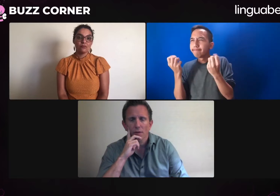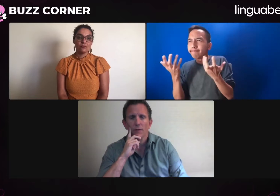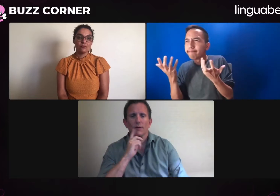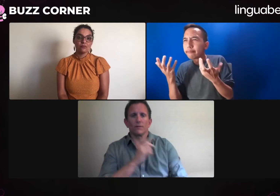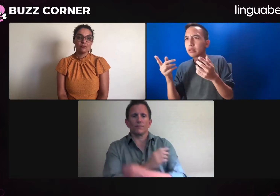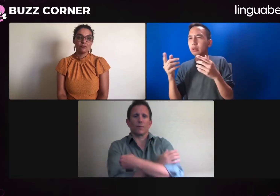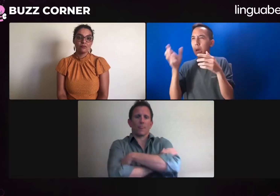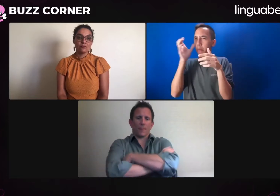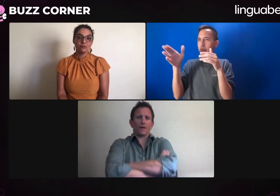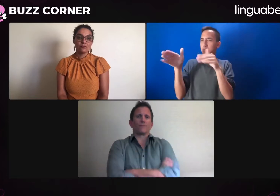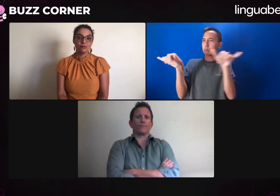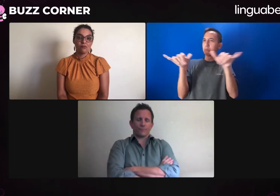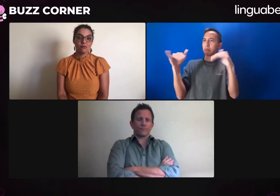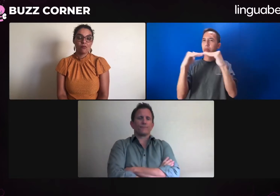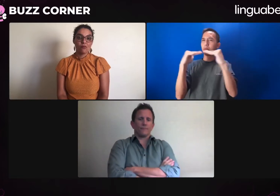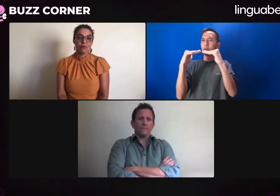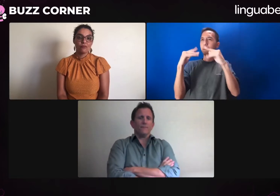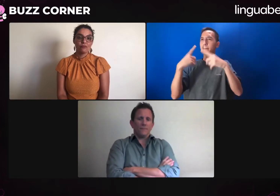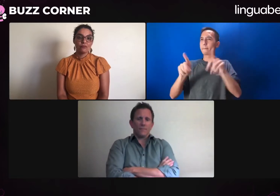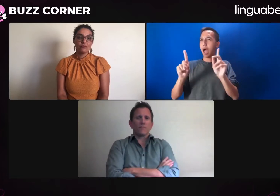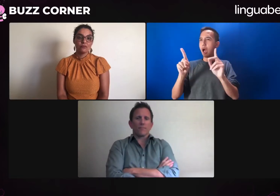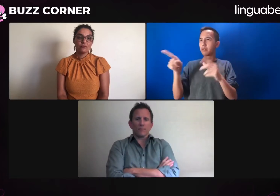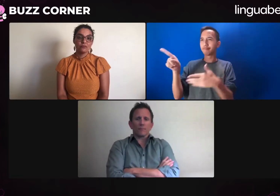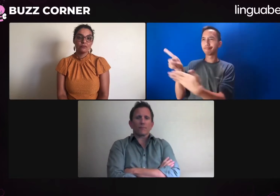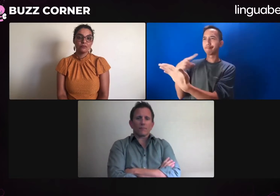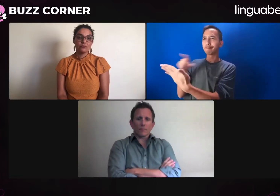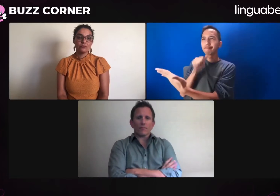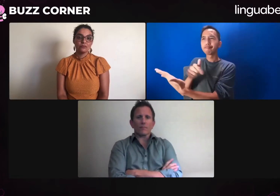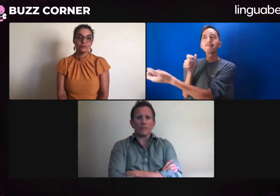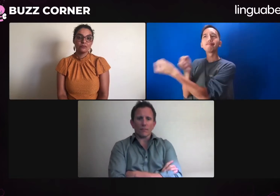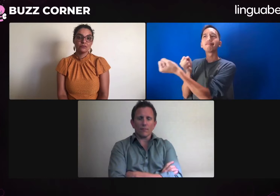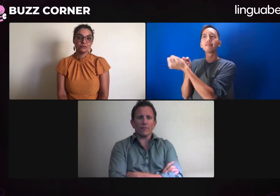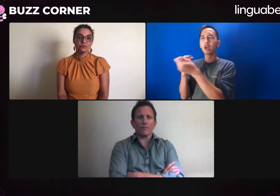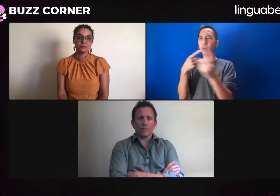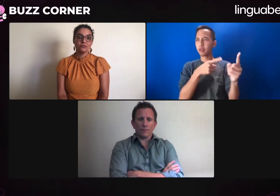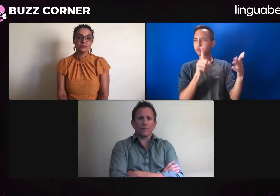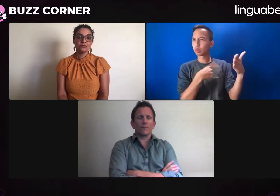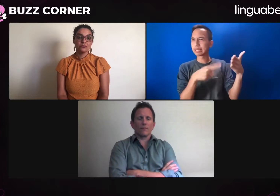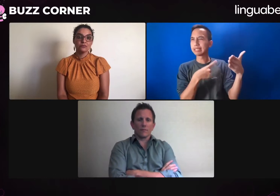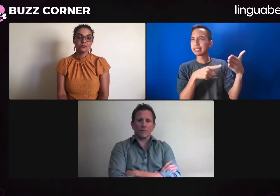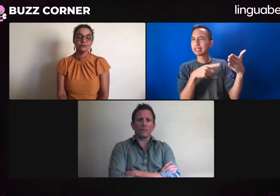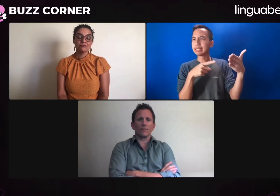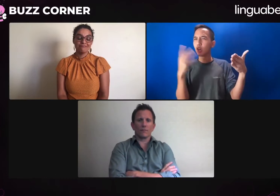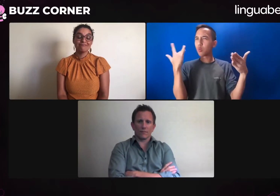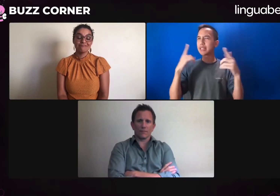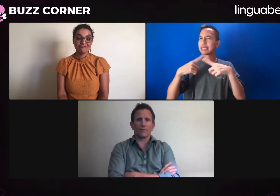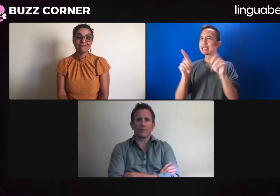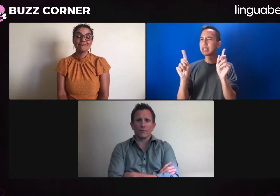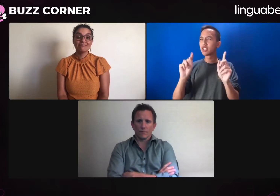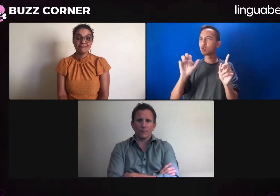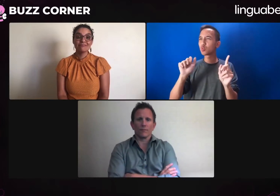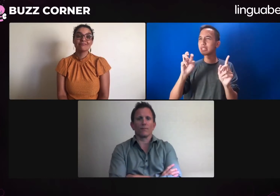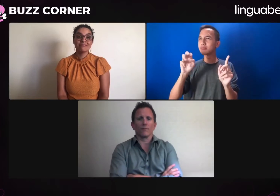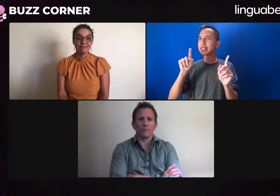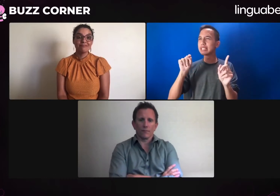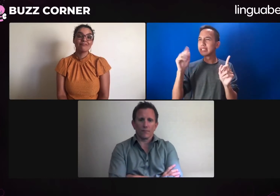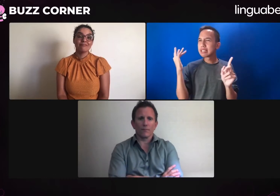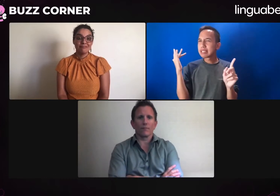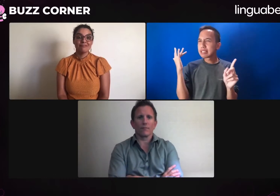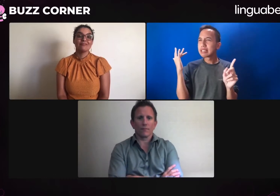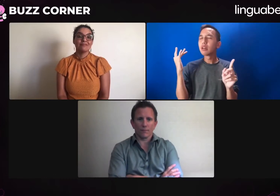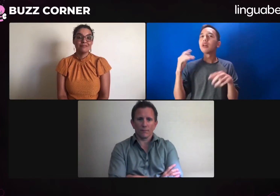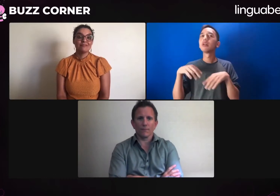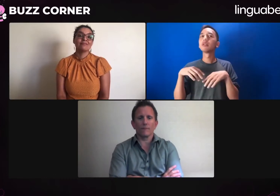a lot more support for her as a coda, even though I can't necessarily say that her signing